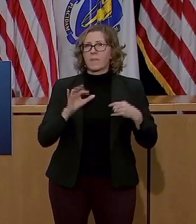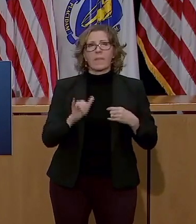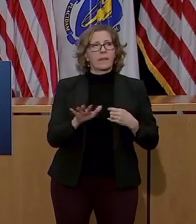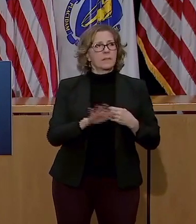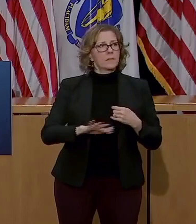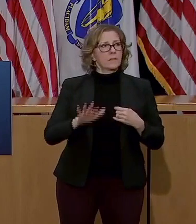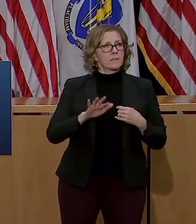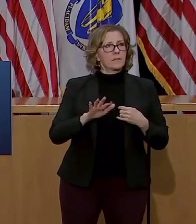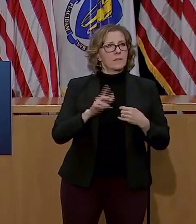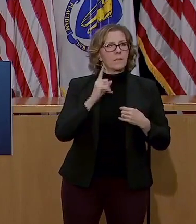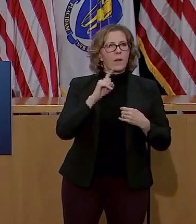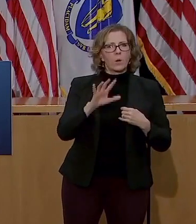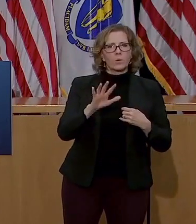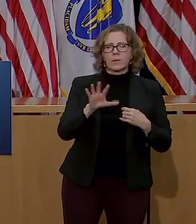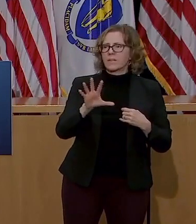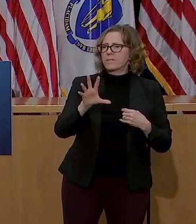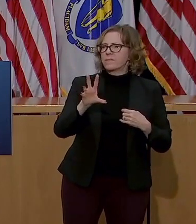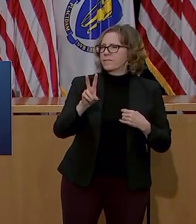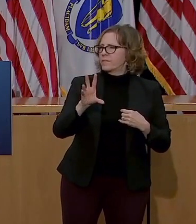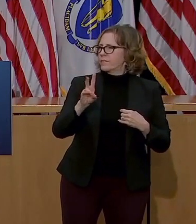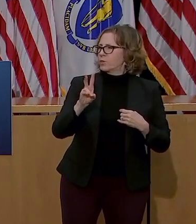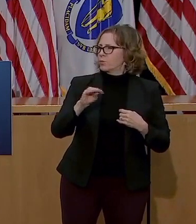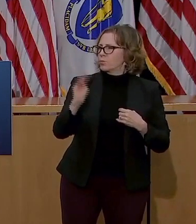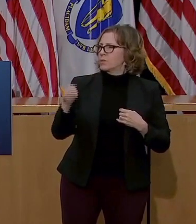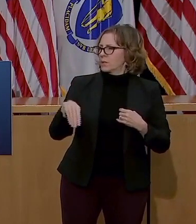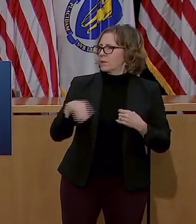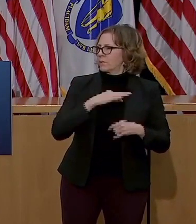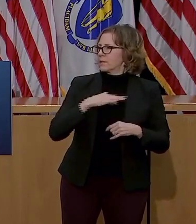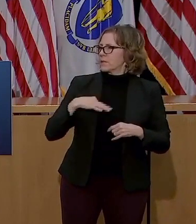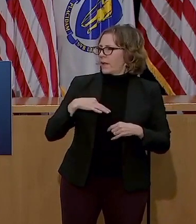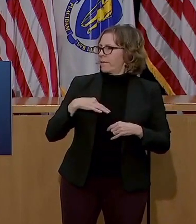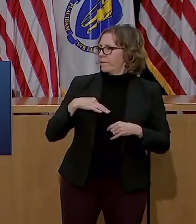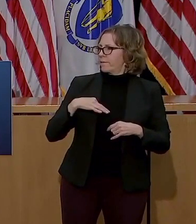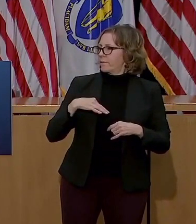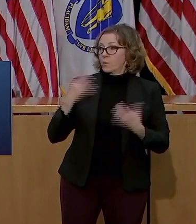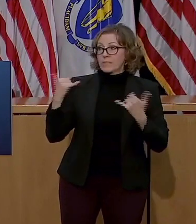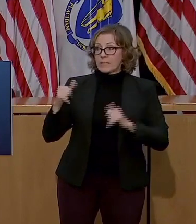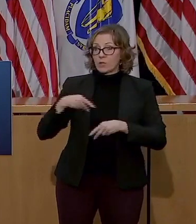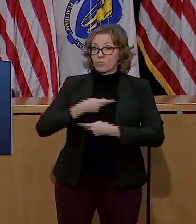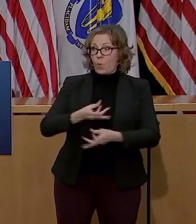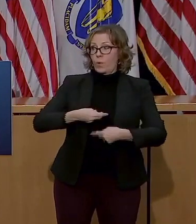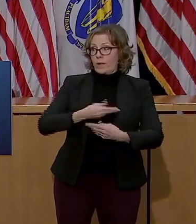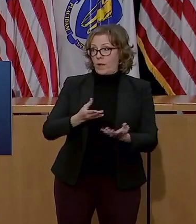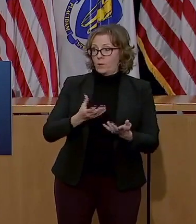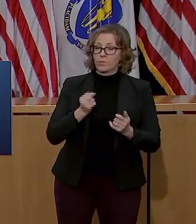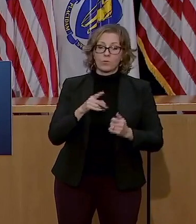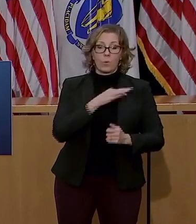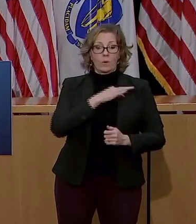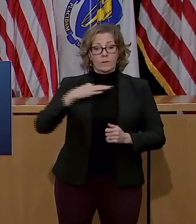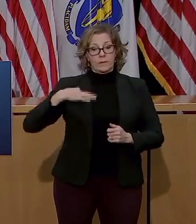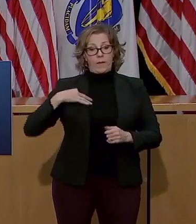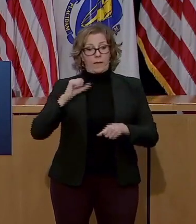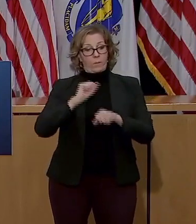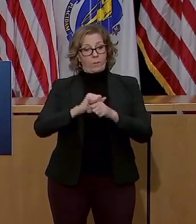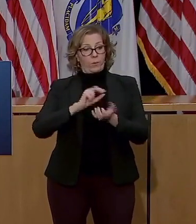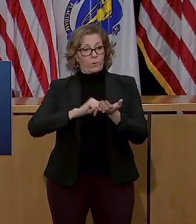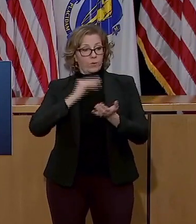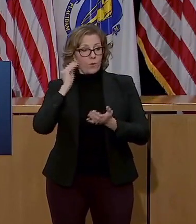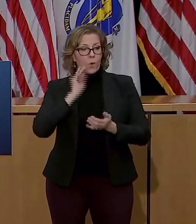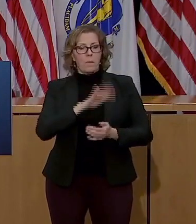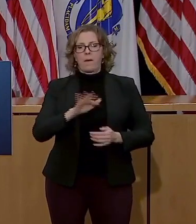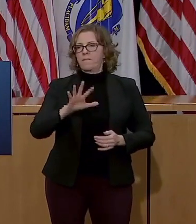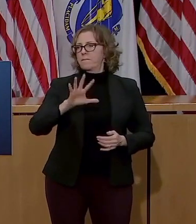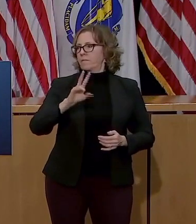52% of staff have currently, so at this time, because we're still rolling out, 52% of staff, and it's about 84%